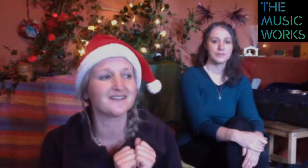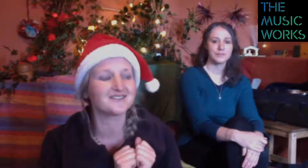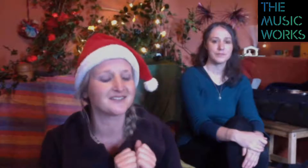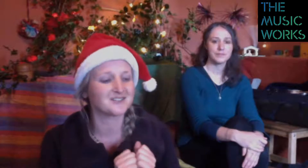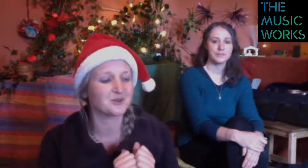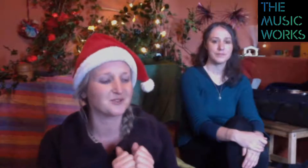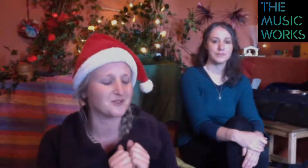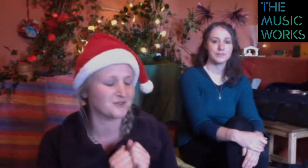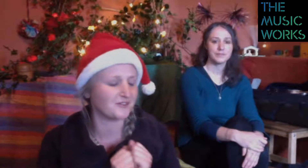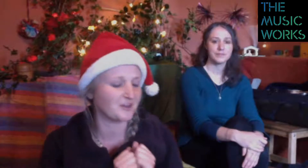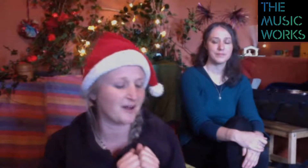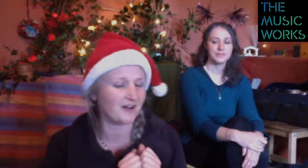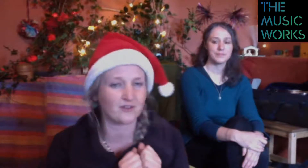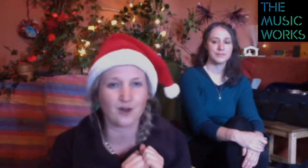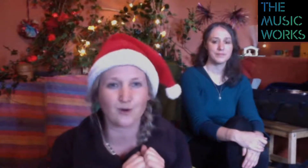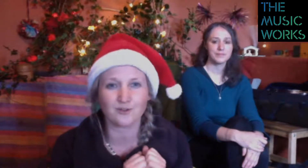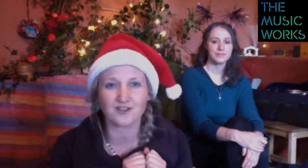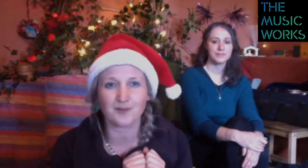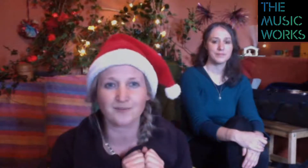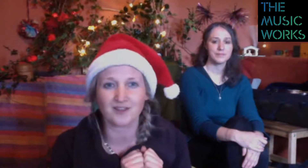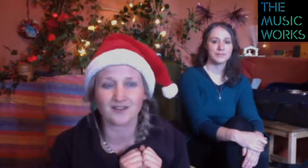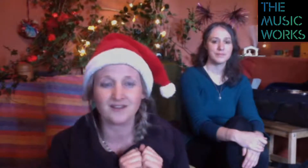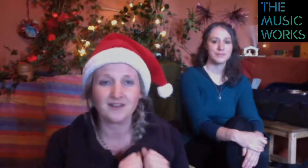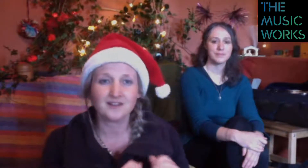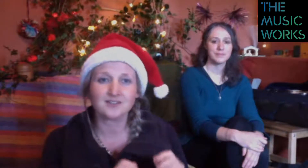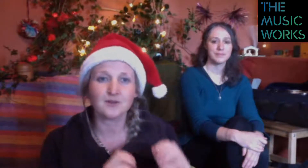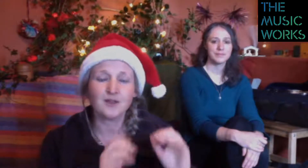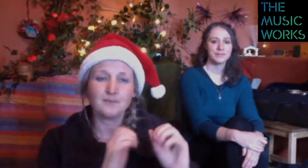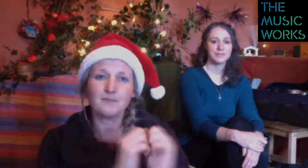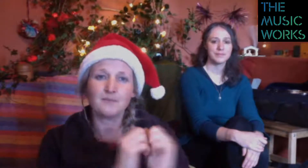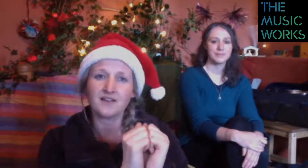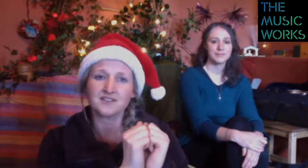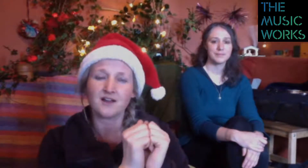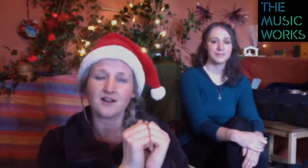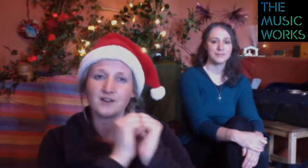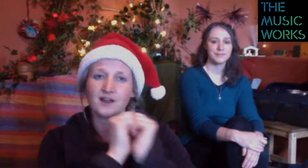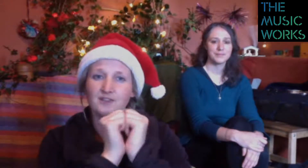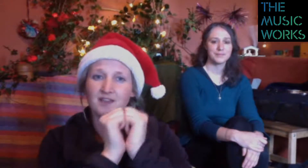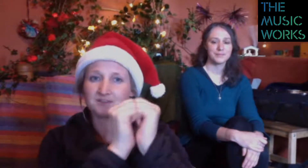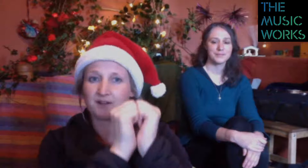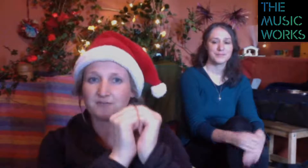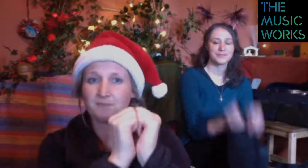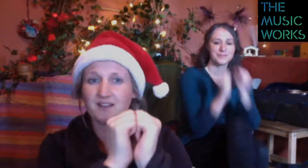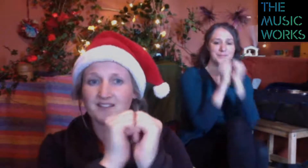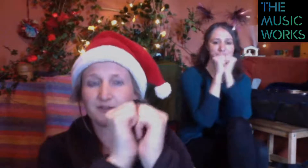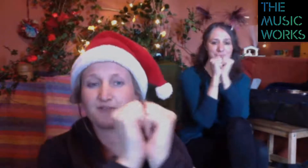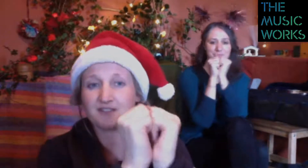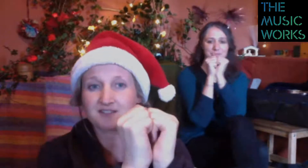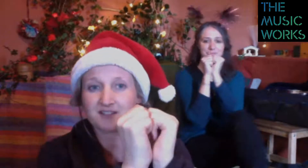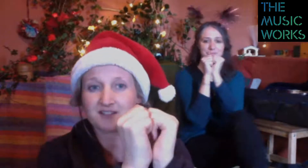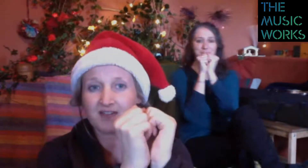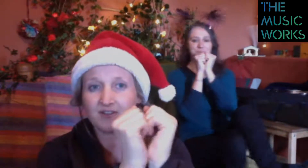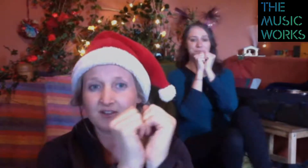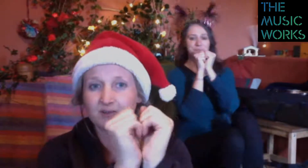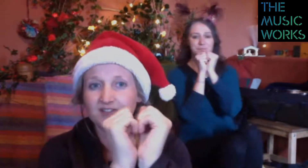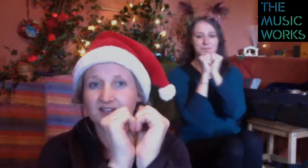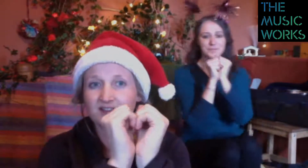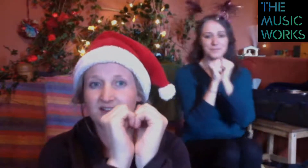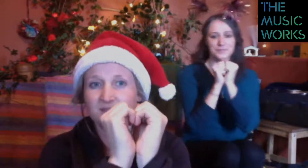thing to think about in the cold time of year. So my sign for love, again, is my fists together. You can always see a kind of